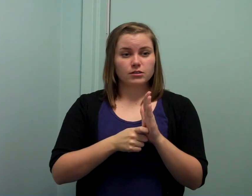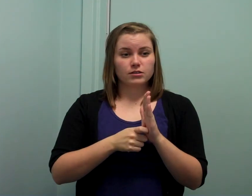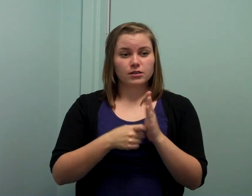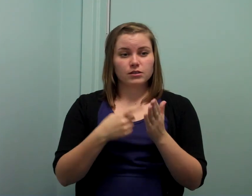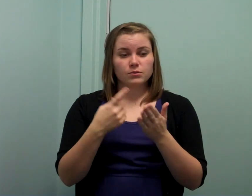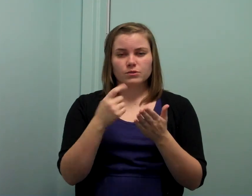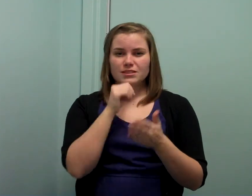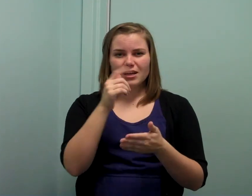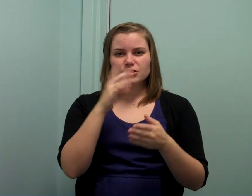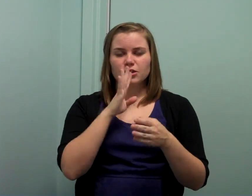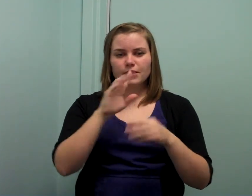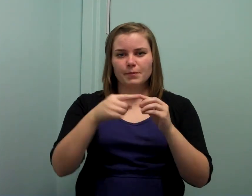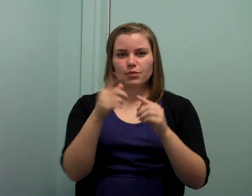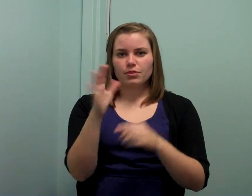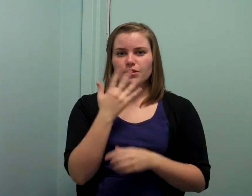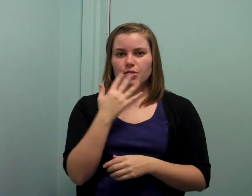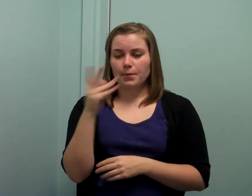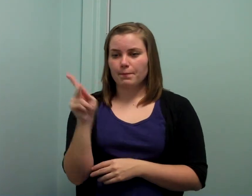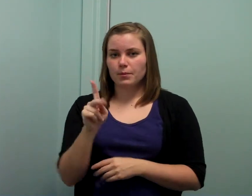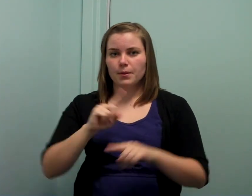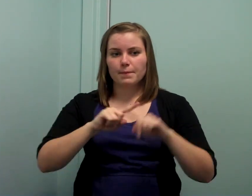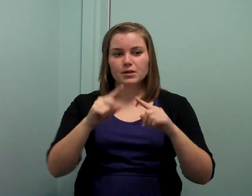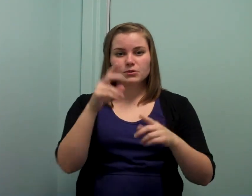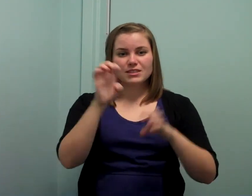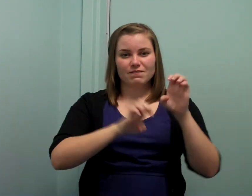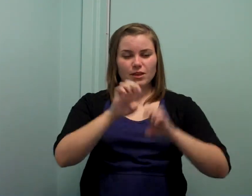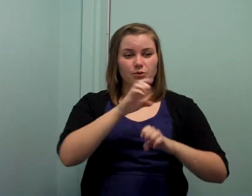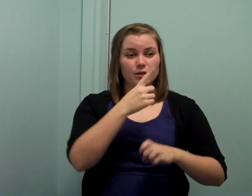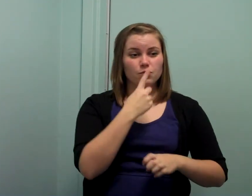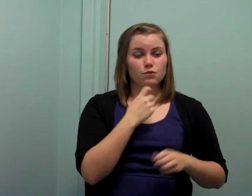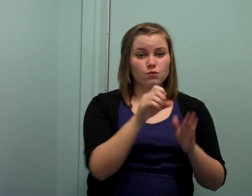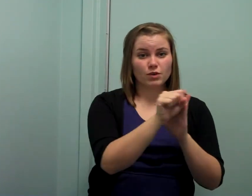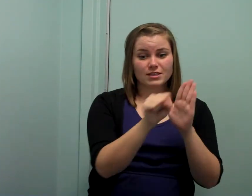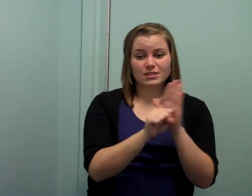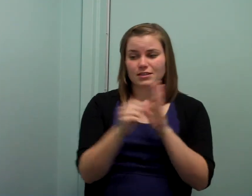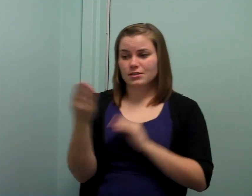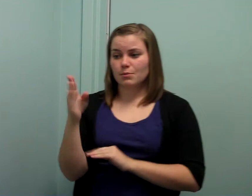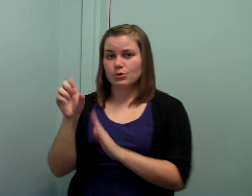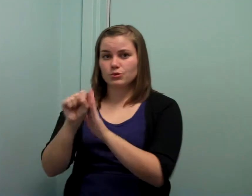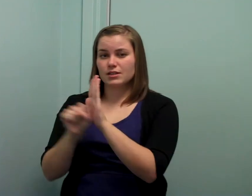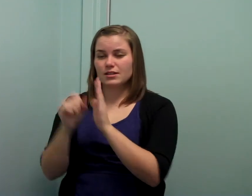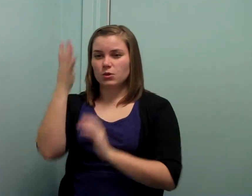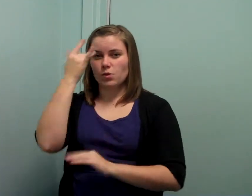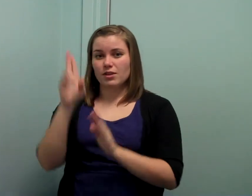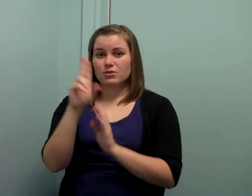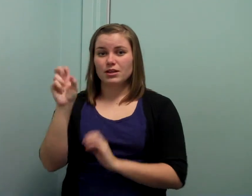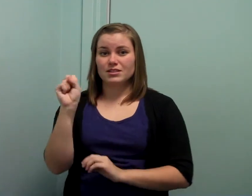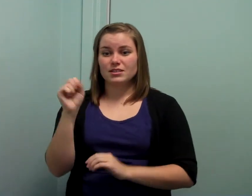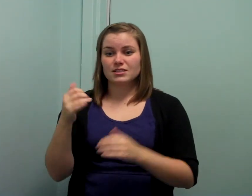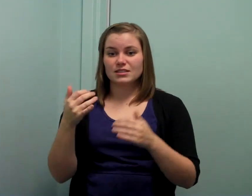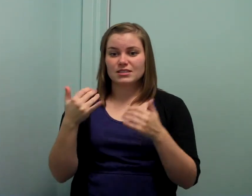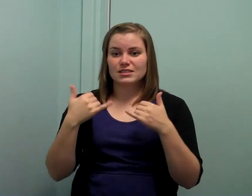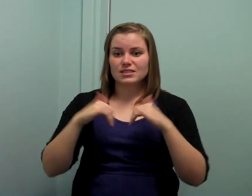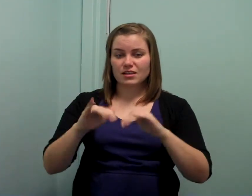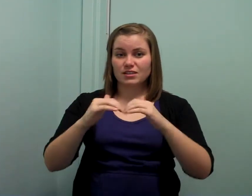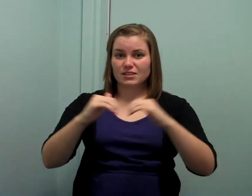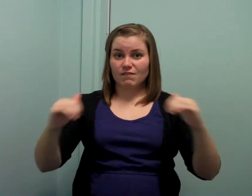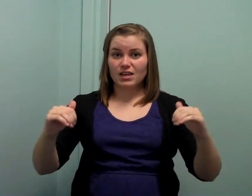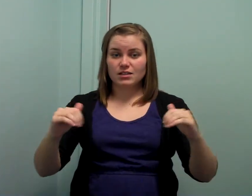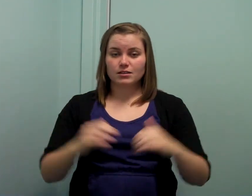was an evaluation of the red states and the blue states and why the United States is now so divided. Divided